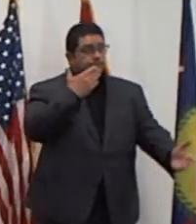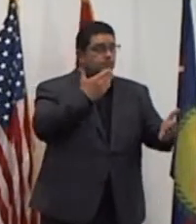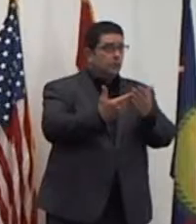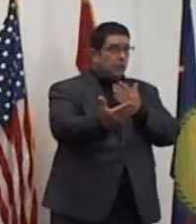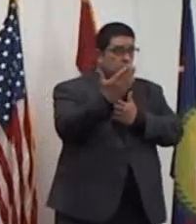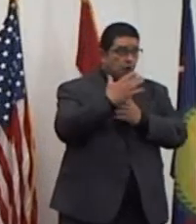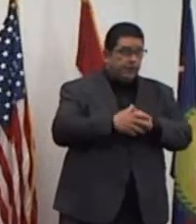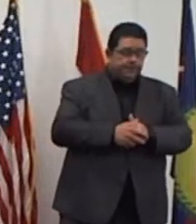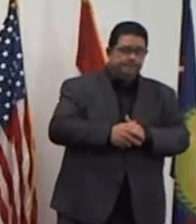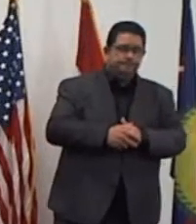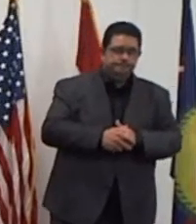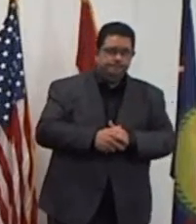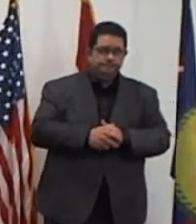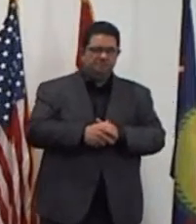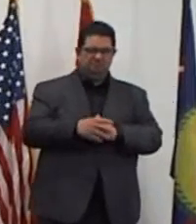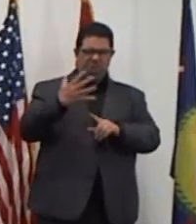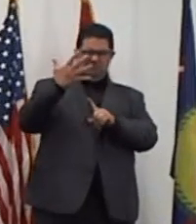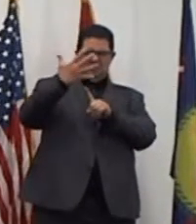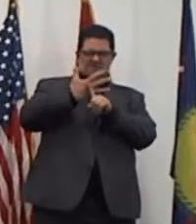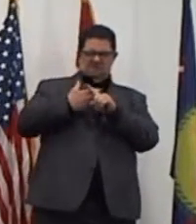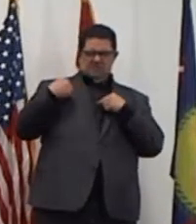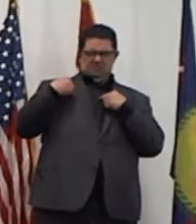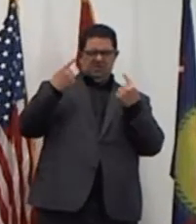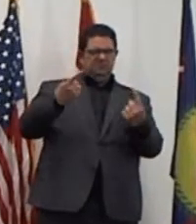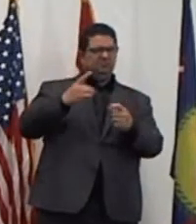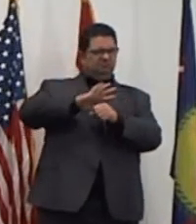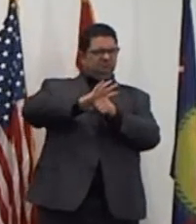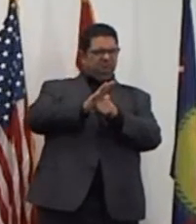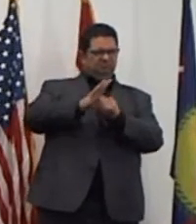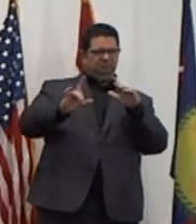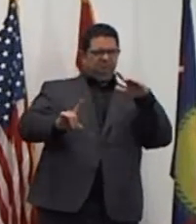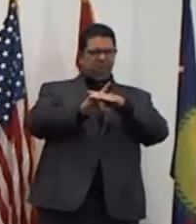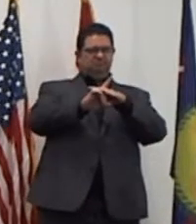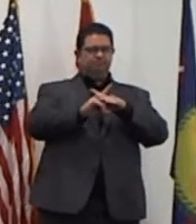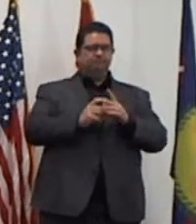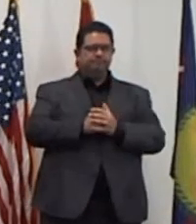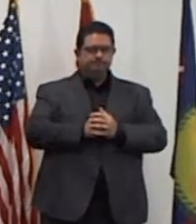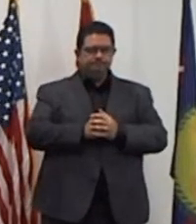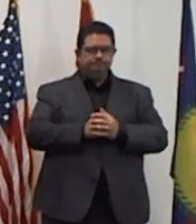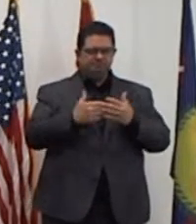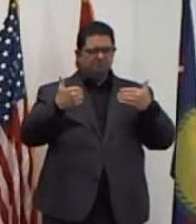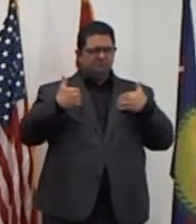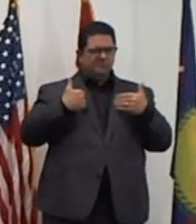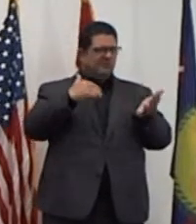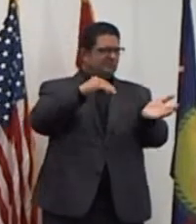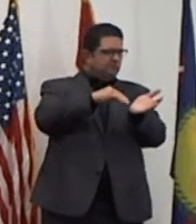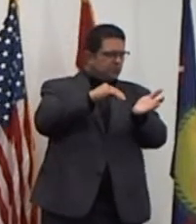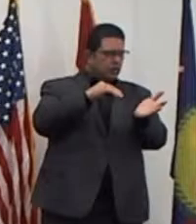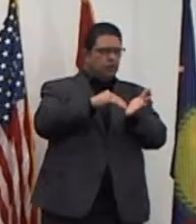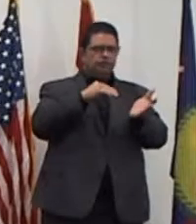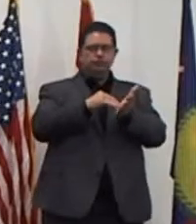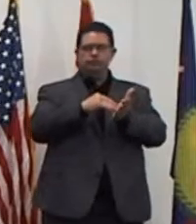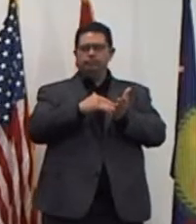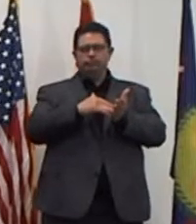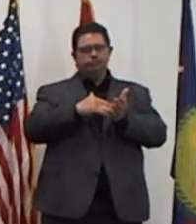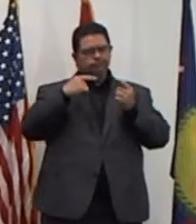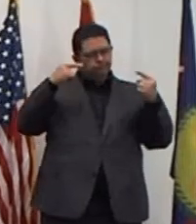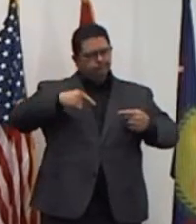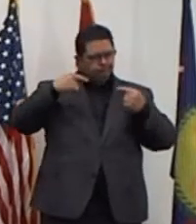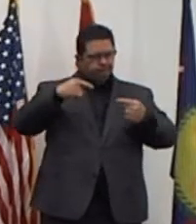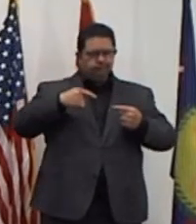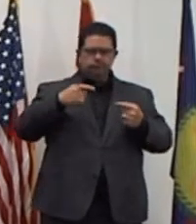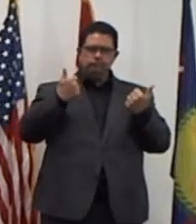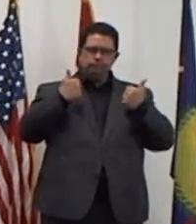morning. 5 months into this pandemic, we have doctors working diligently to